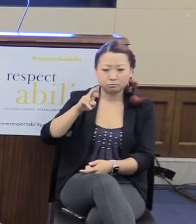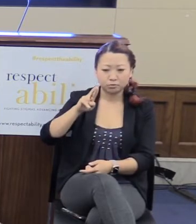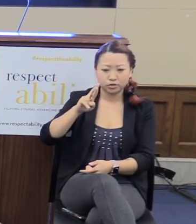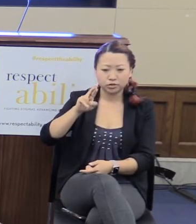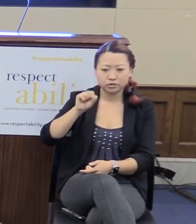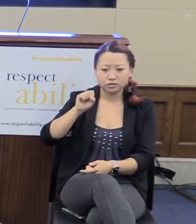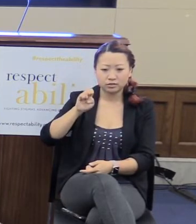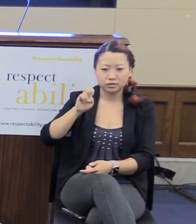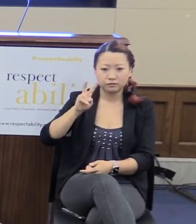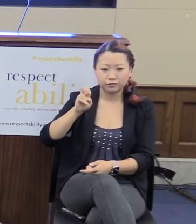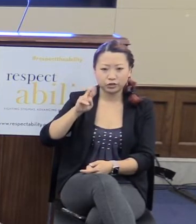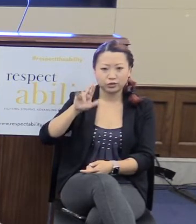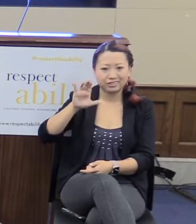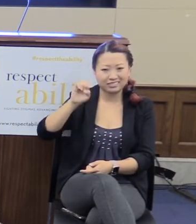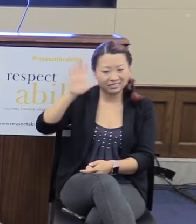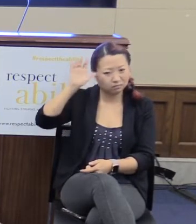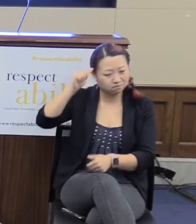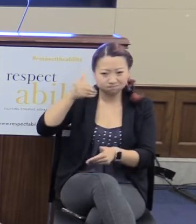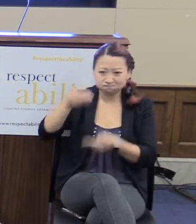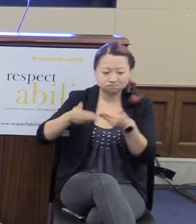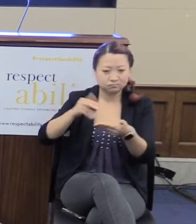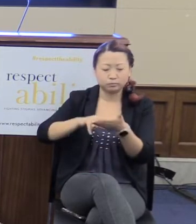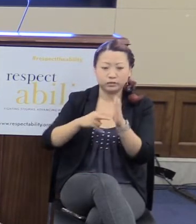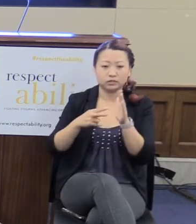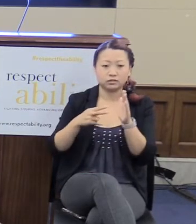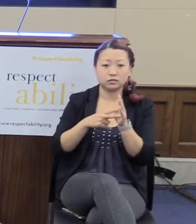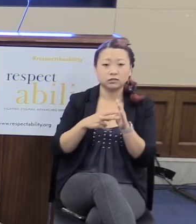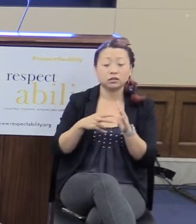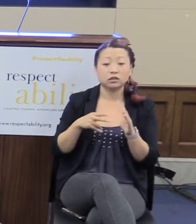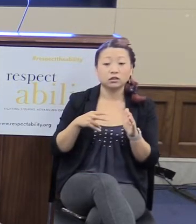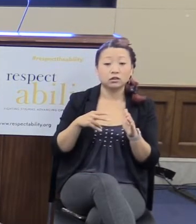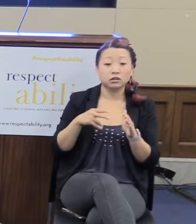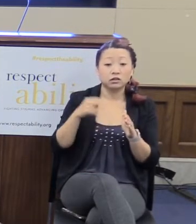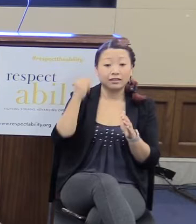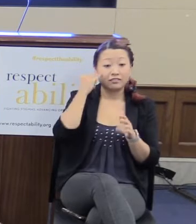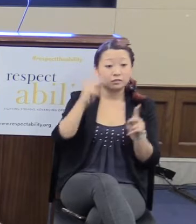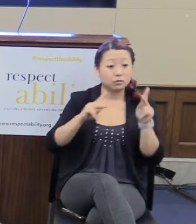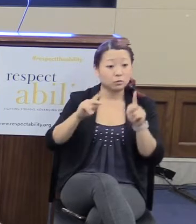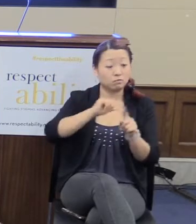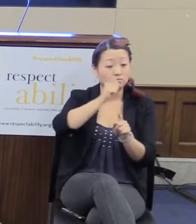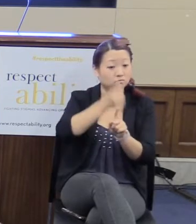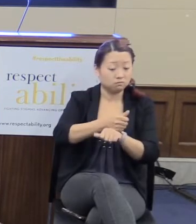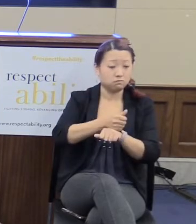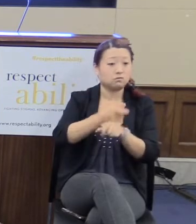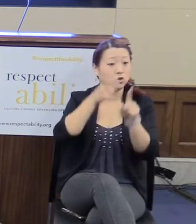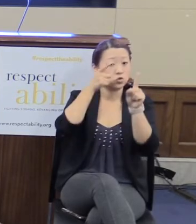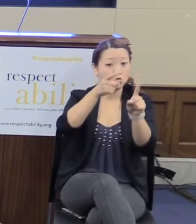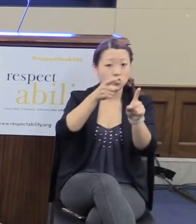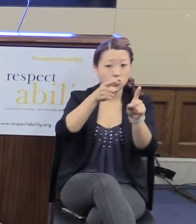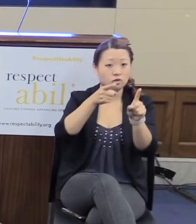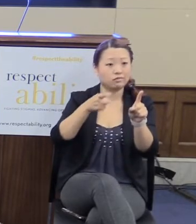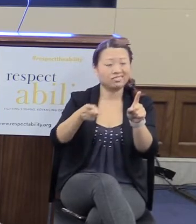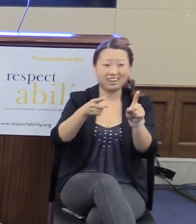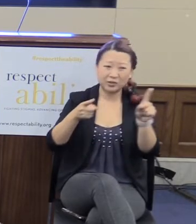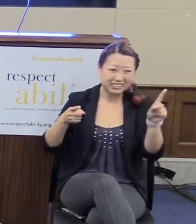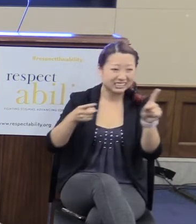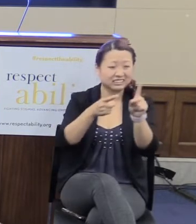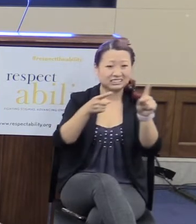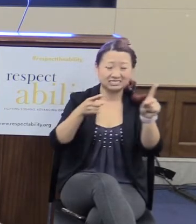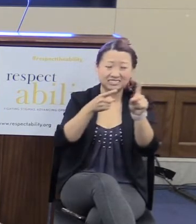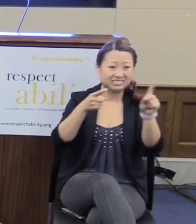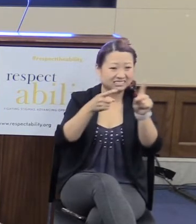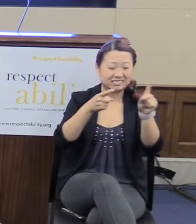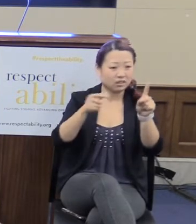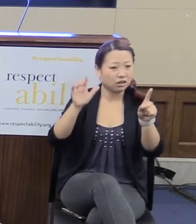that have, when they have a goal, they don't stop until